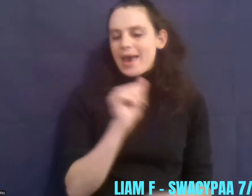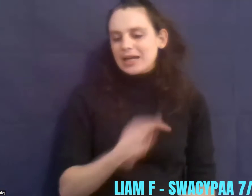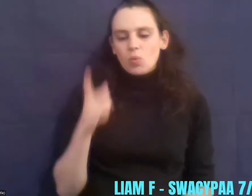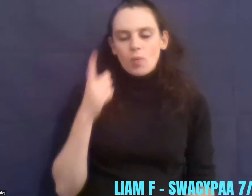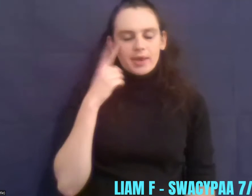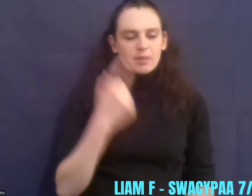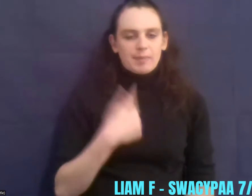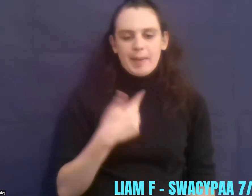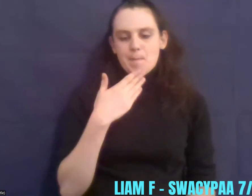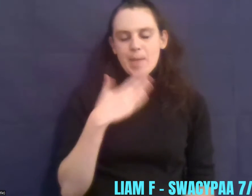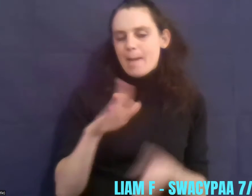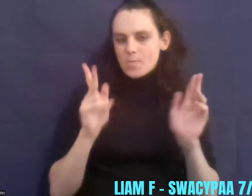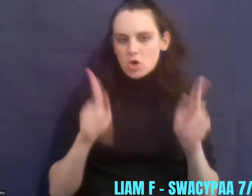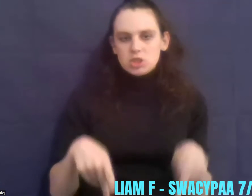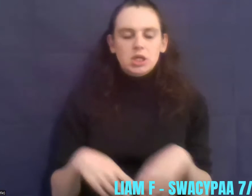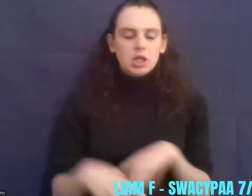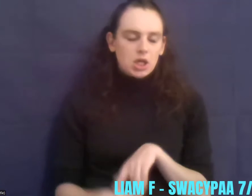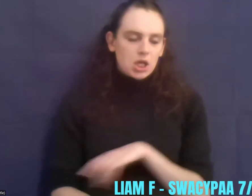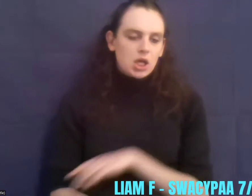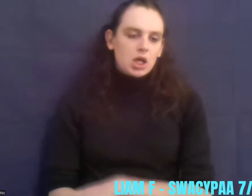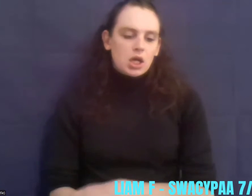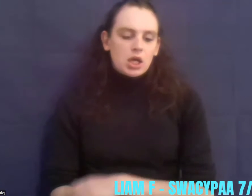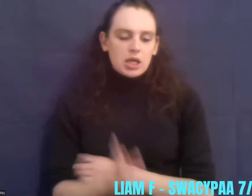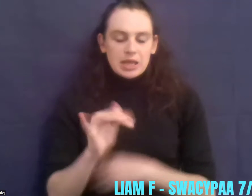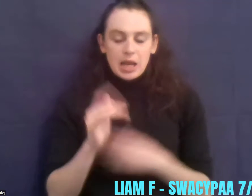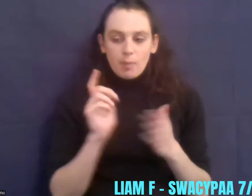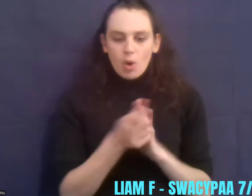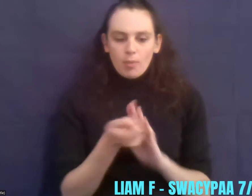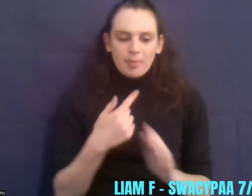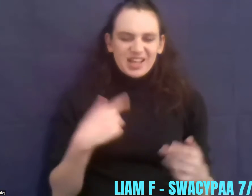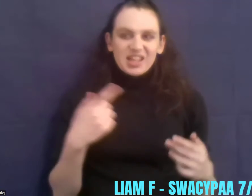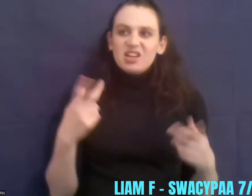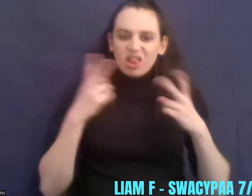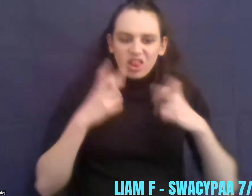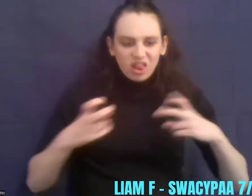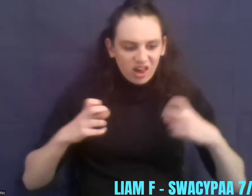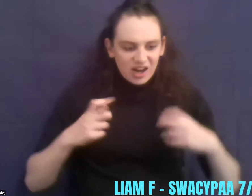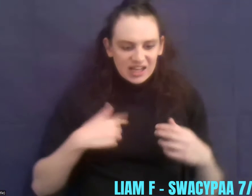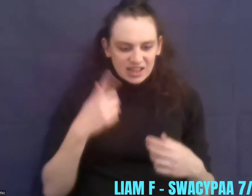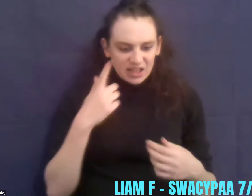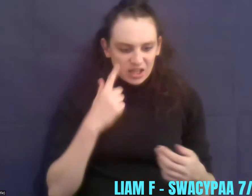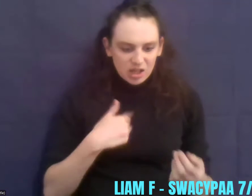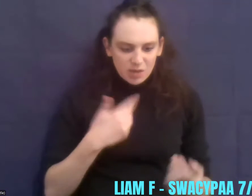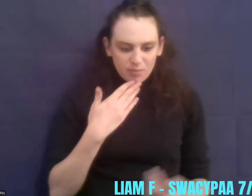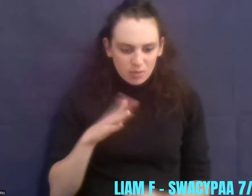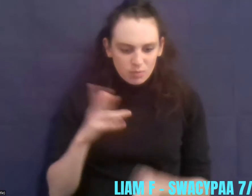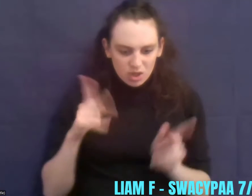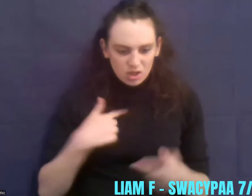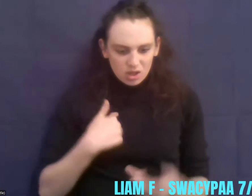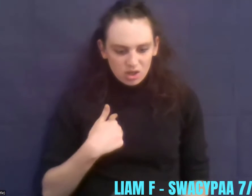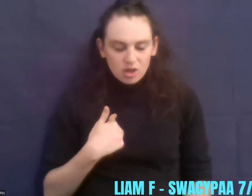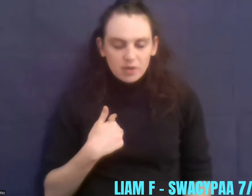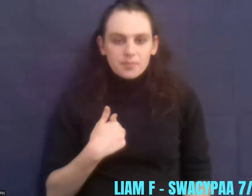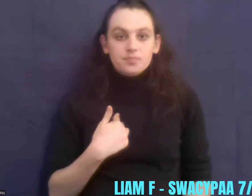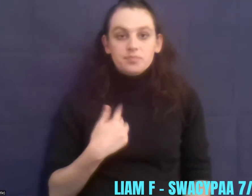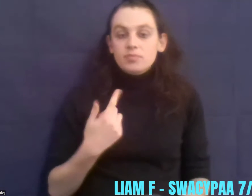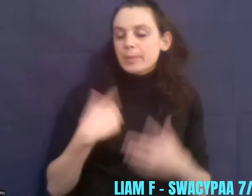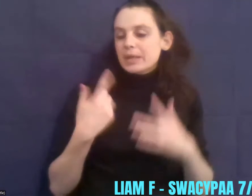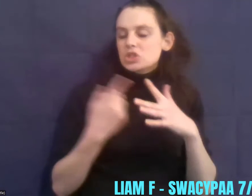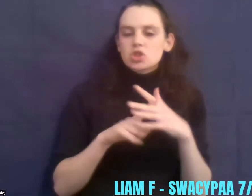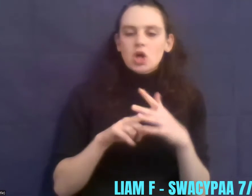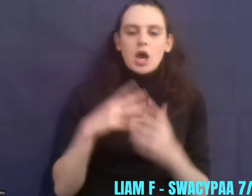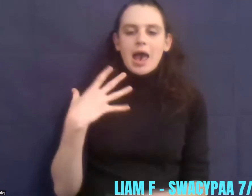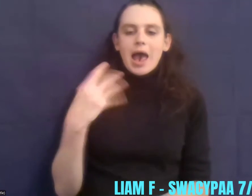really questioned that in that moment. And um, I started doing outpatient rehab, I started